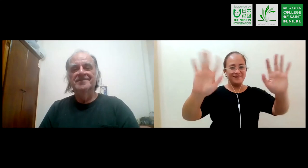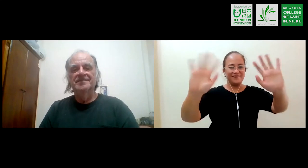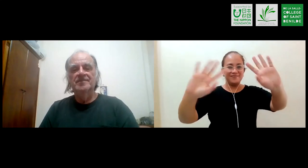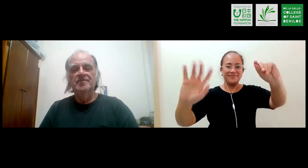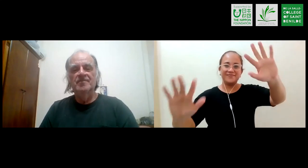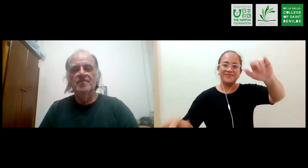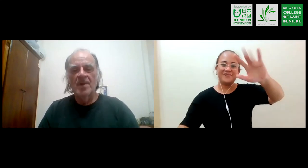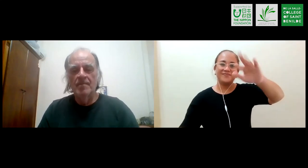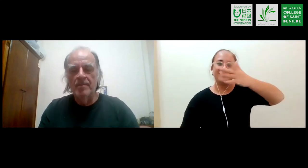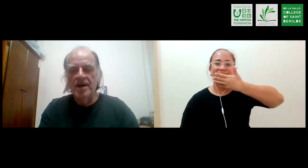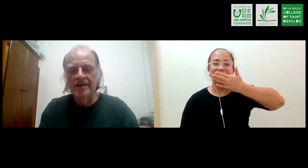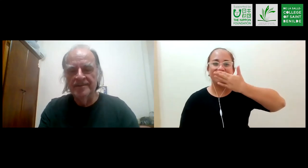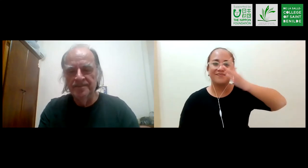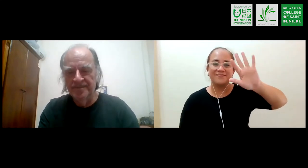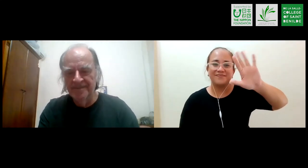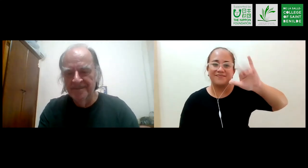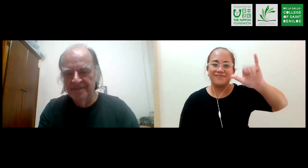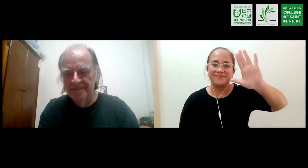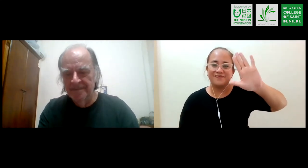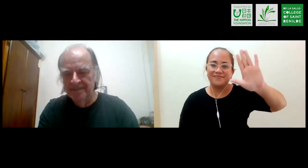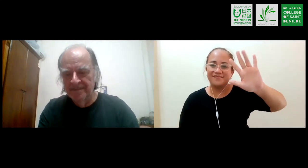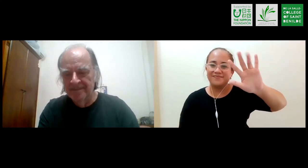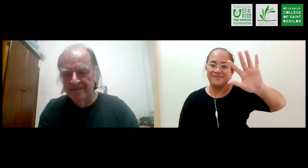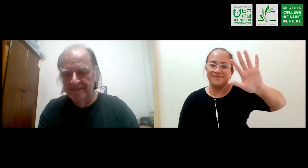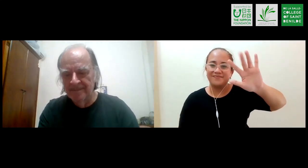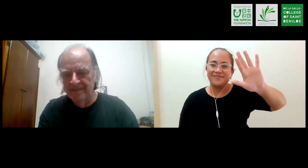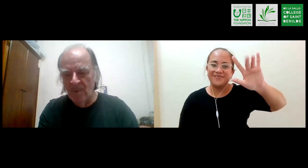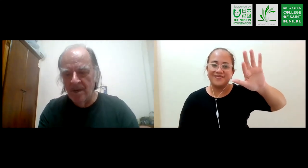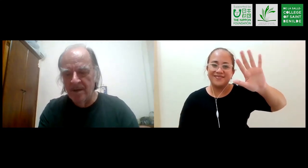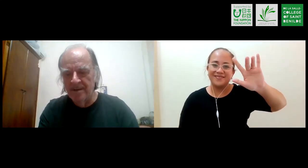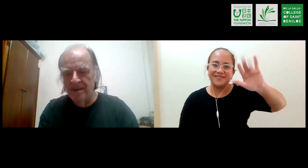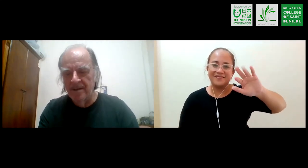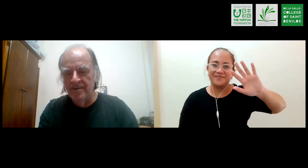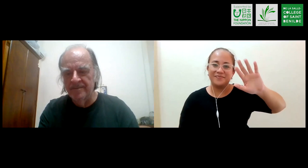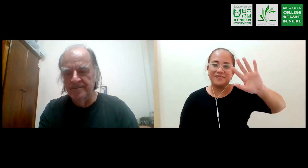Bye, sir. Bye-bye. Take care. Yeah, thank you.